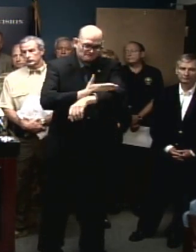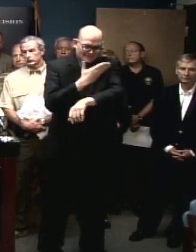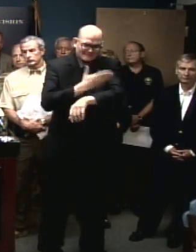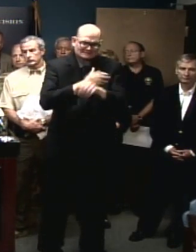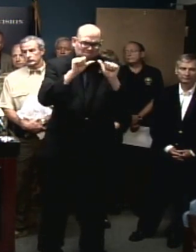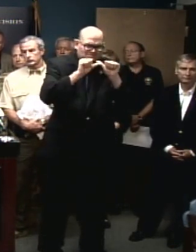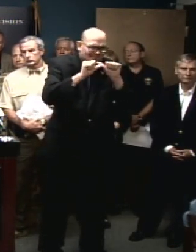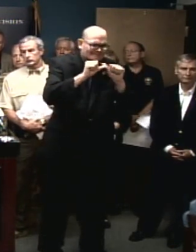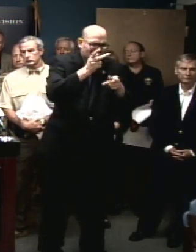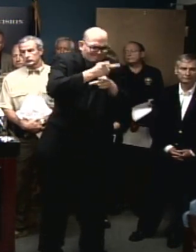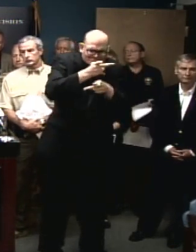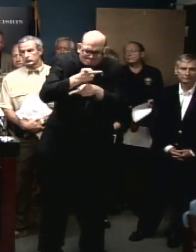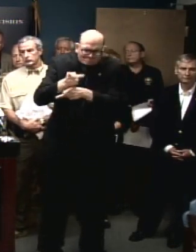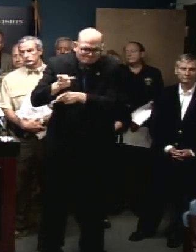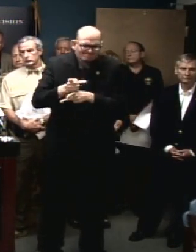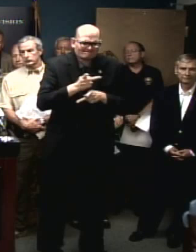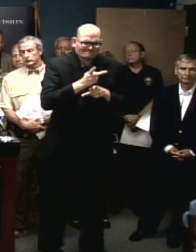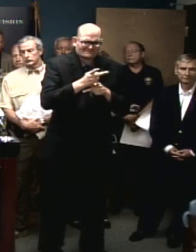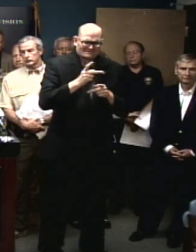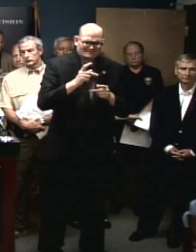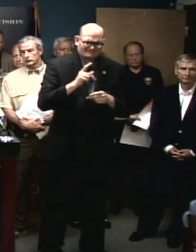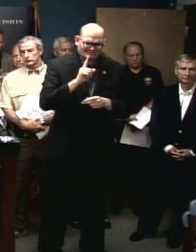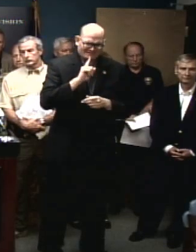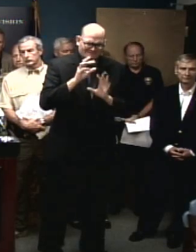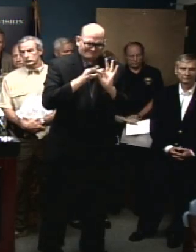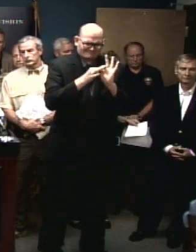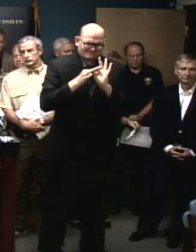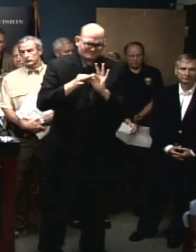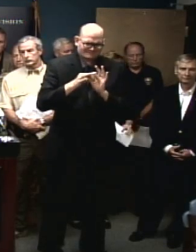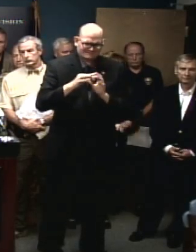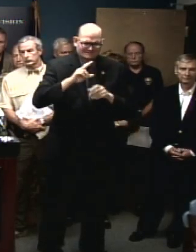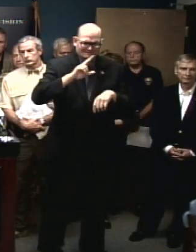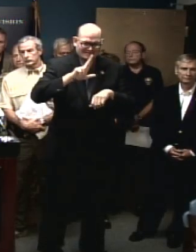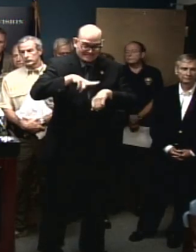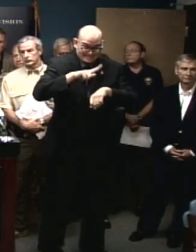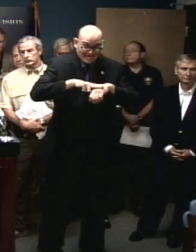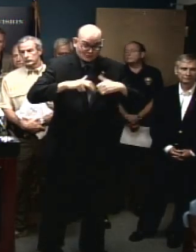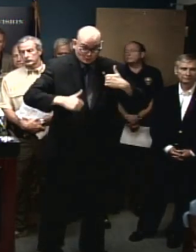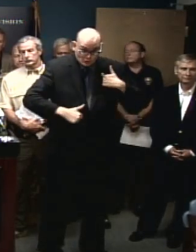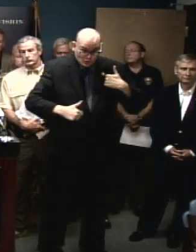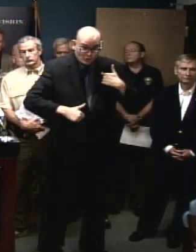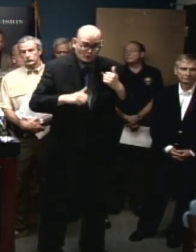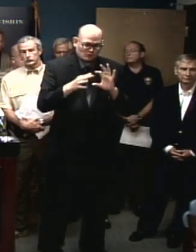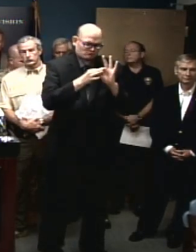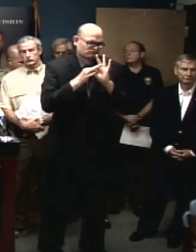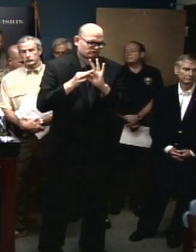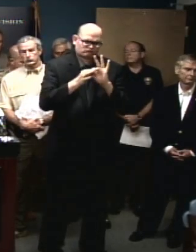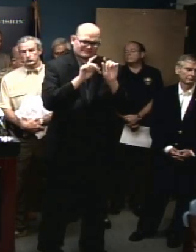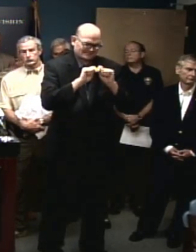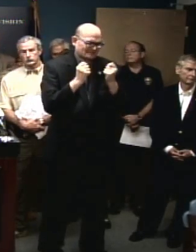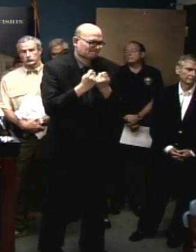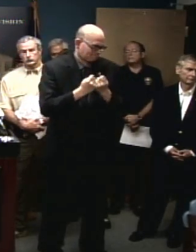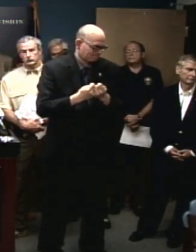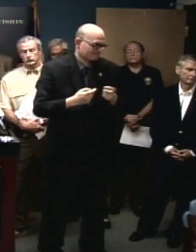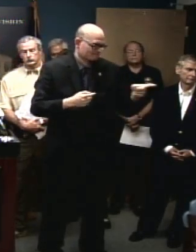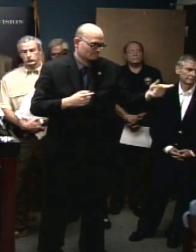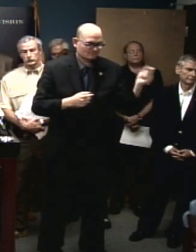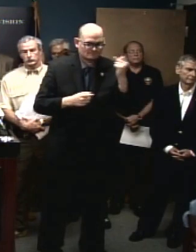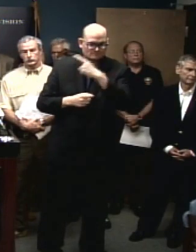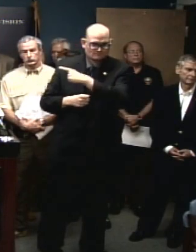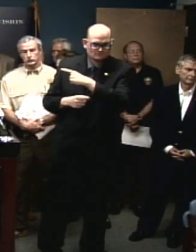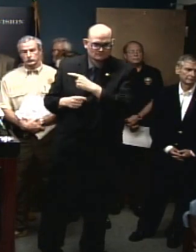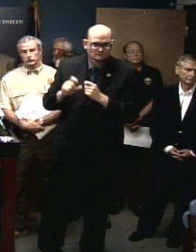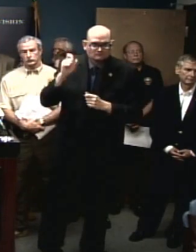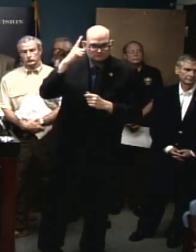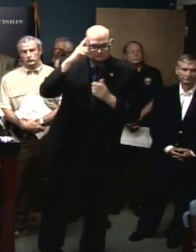between law enforcement, National Guard, and those maintenance crews, you'll see a lot of that working together. Governor, right now, what's the tally